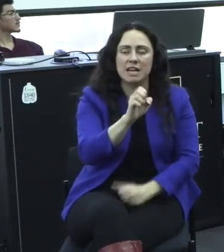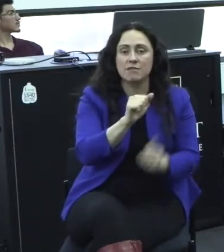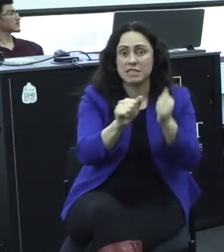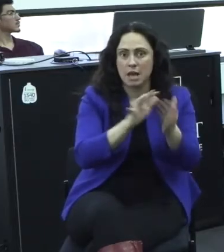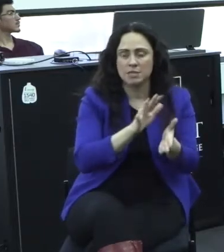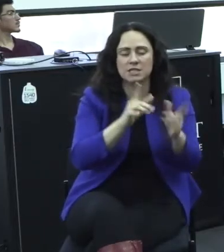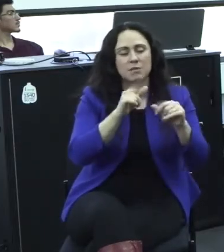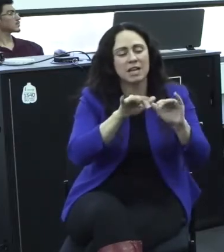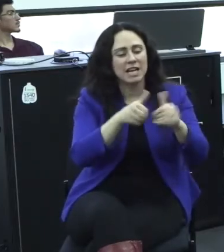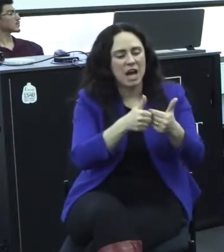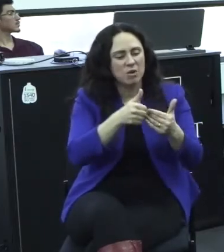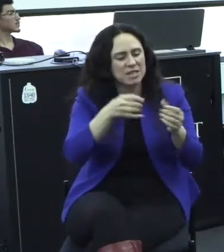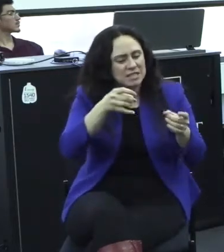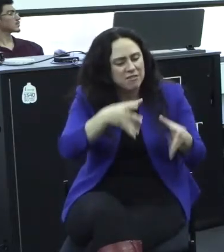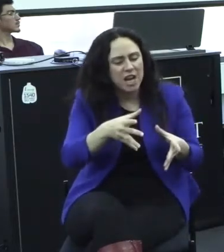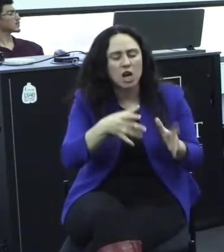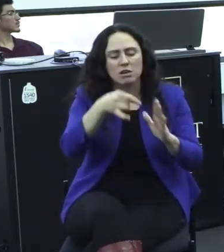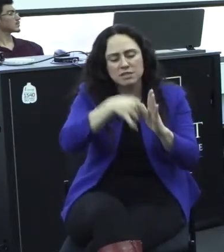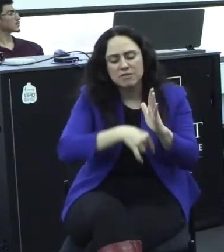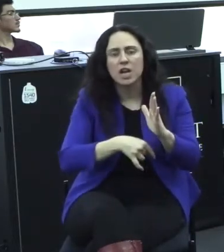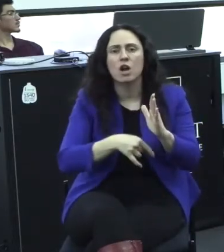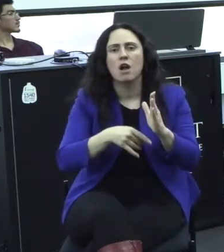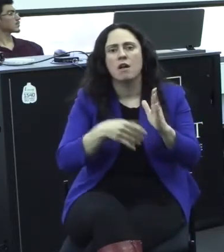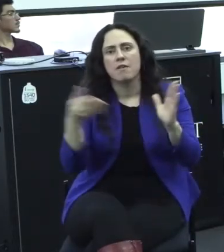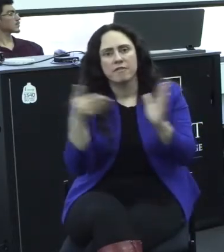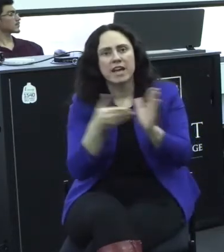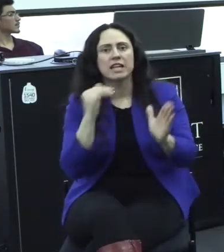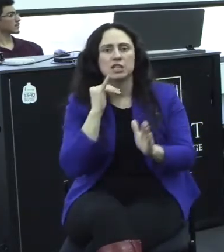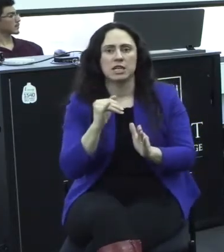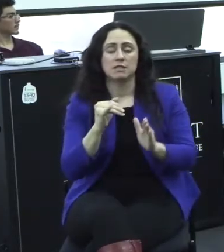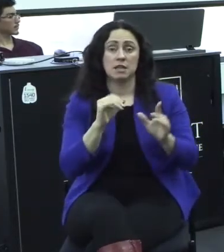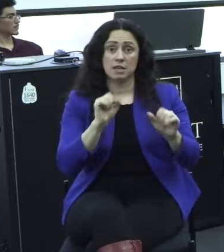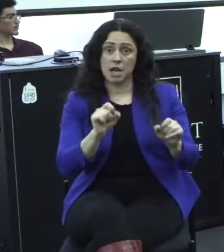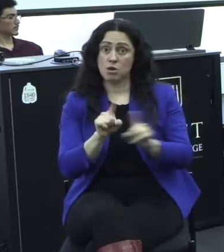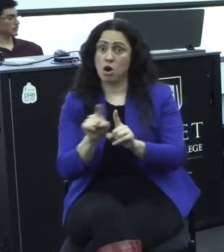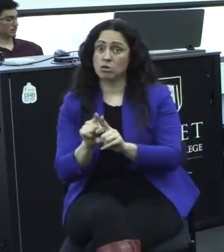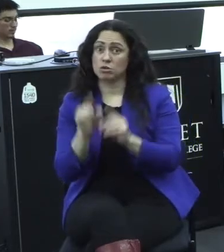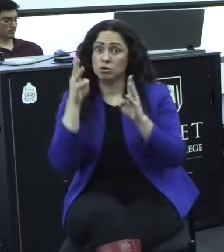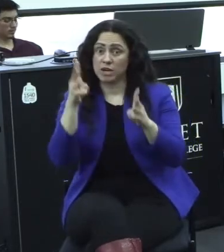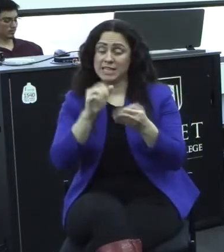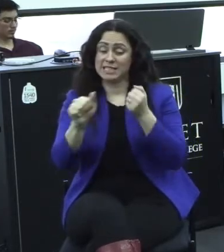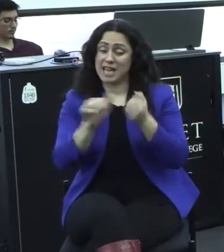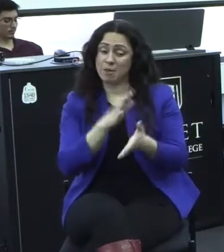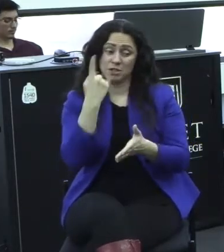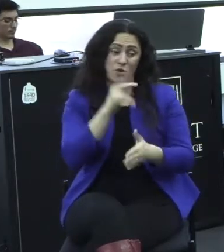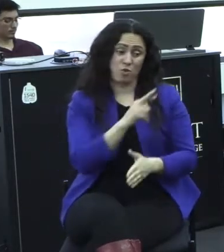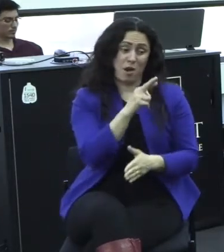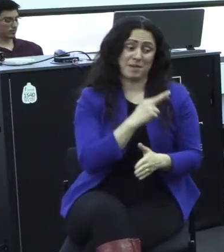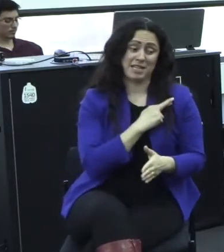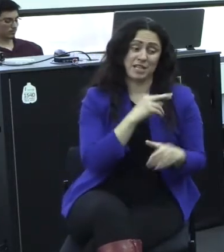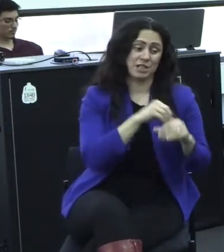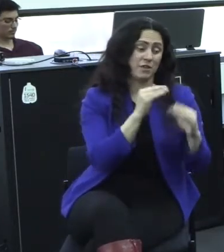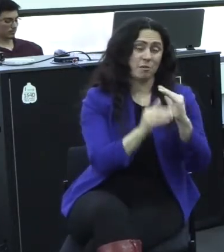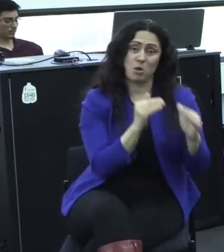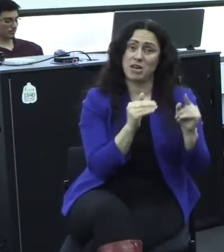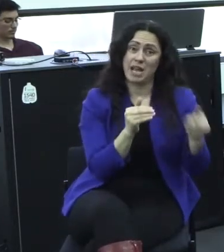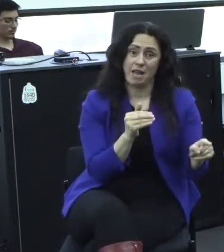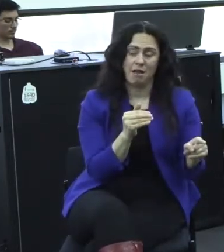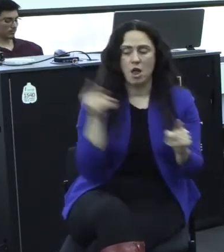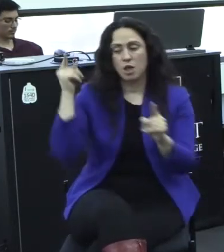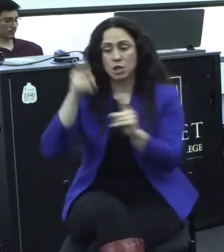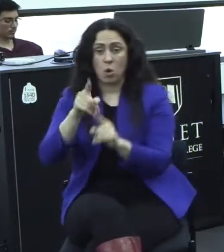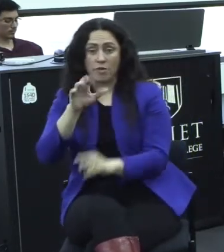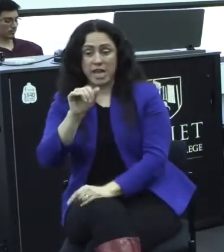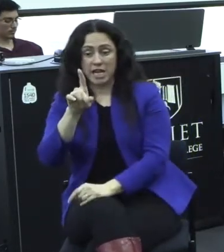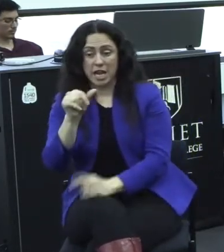the violation is. And then it also can create damage to the reputation within the community, because the goal of the ADA